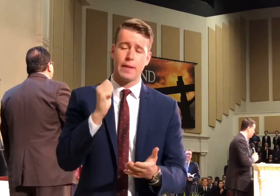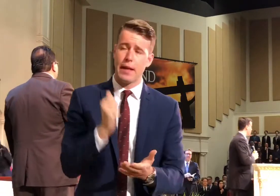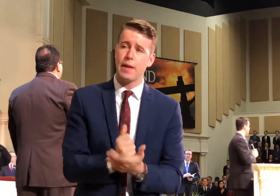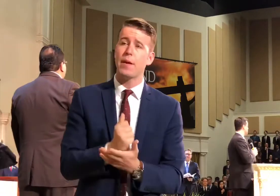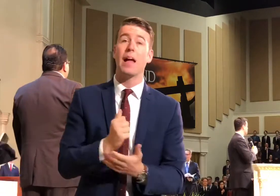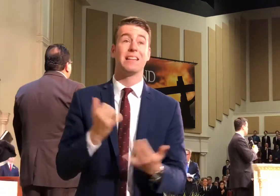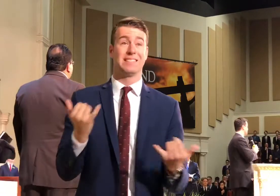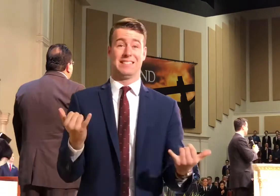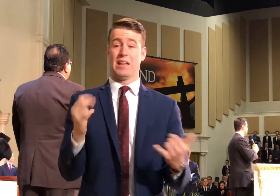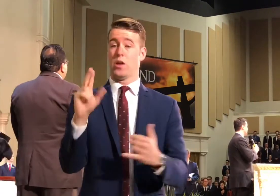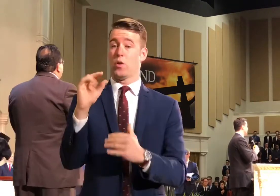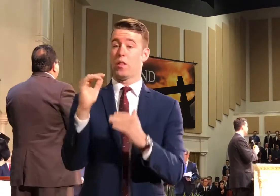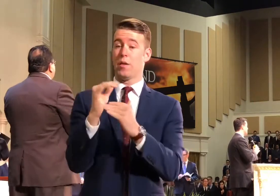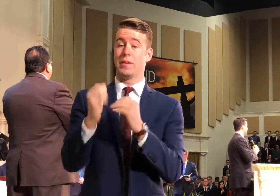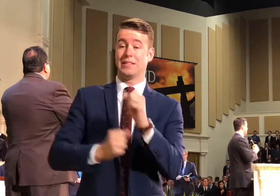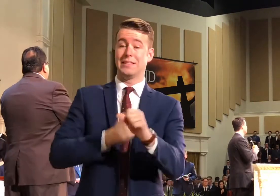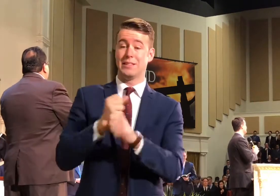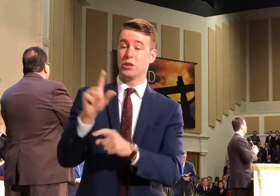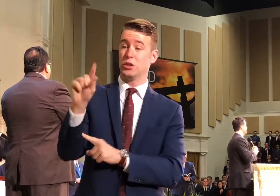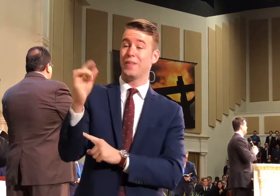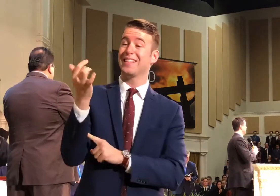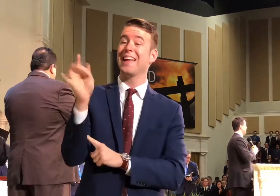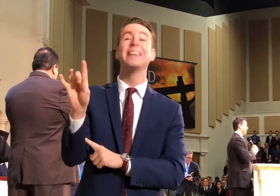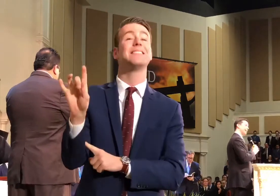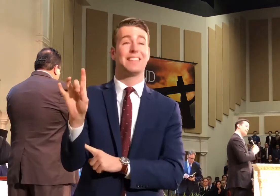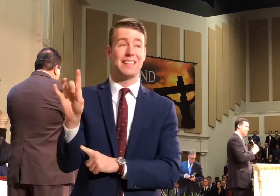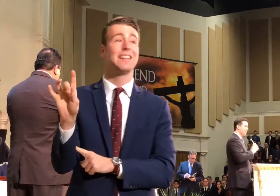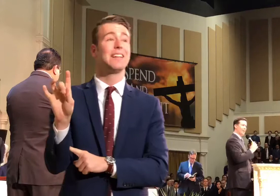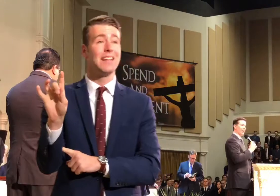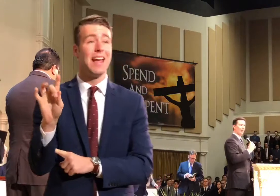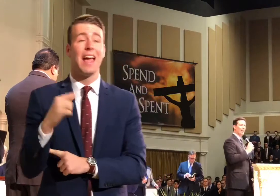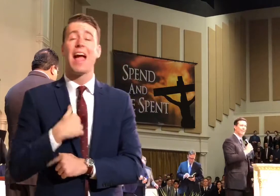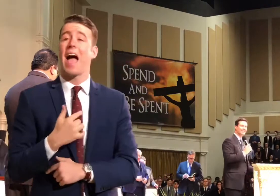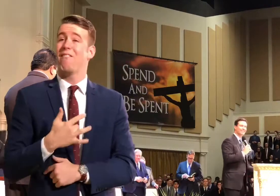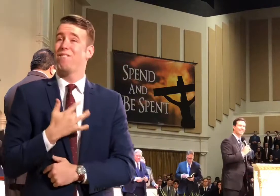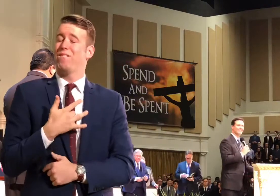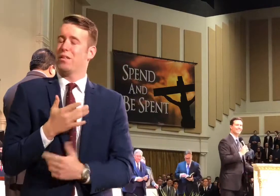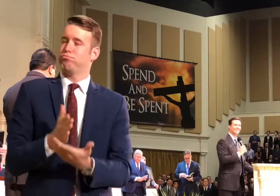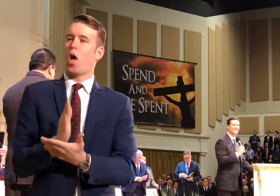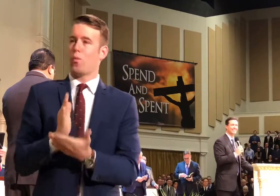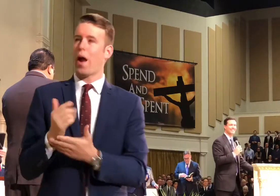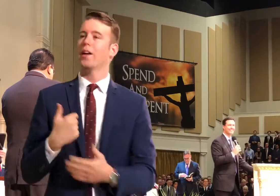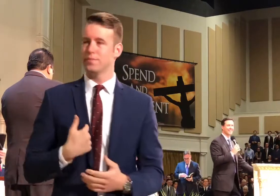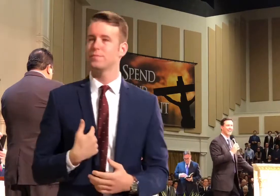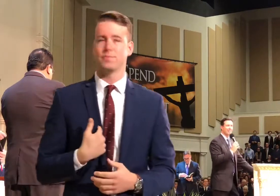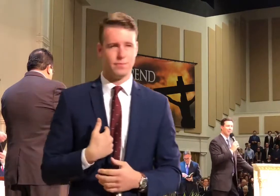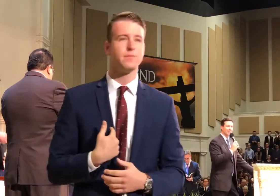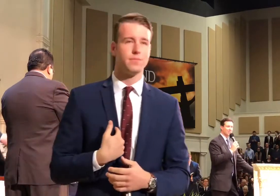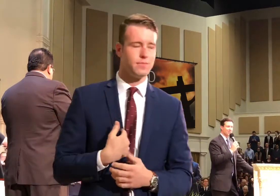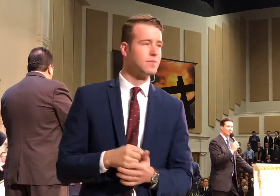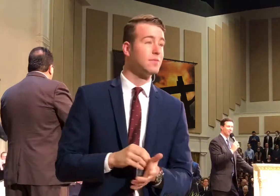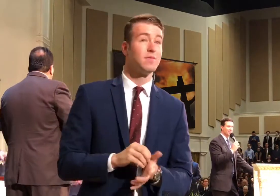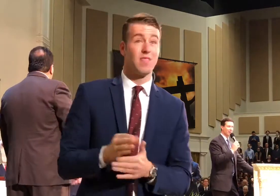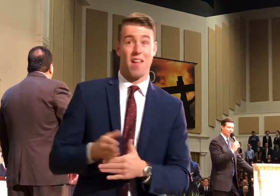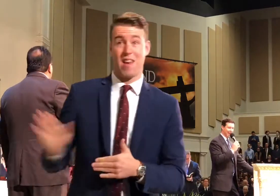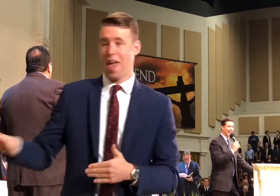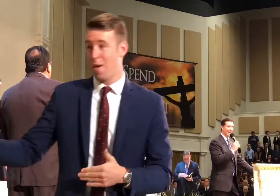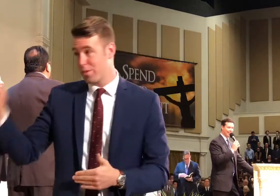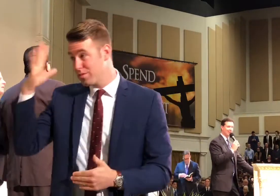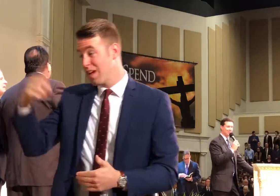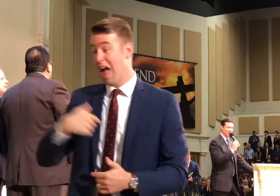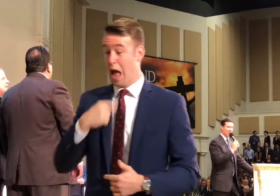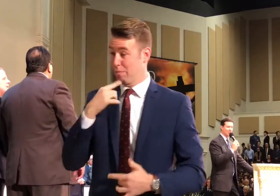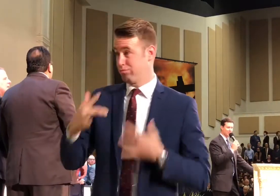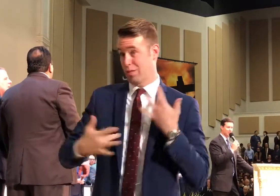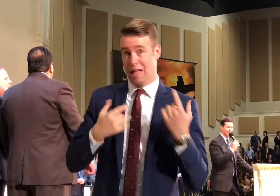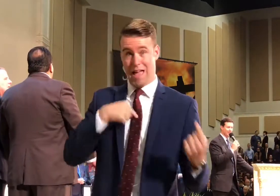Amen. It's no limits, 2018. And I feel all right. Amen. Look at your neighbor and say, I'm glad